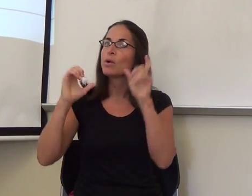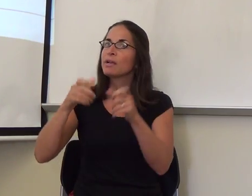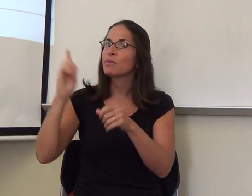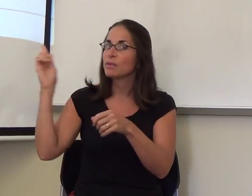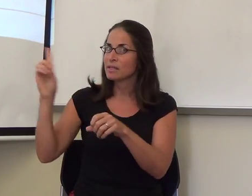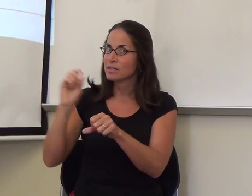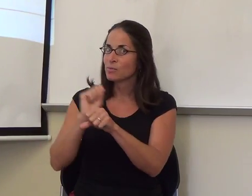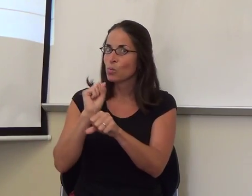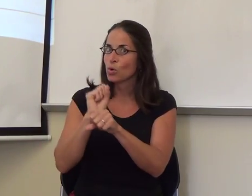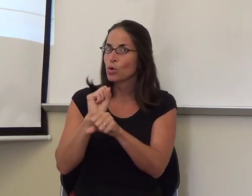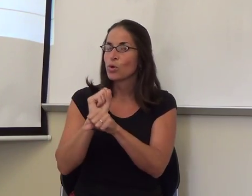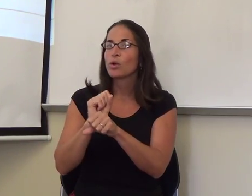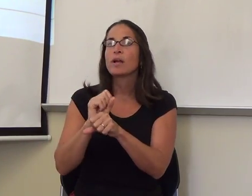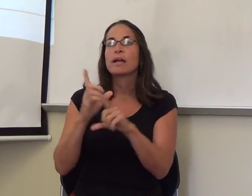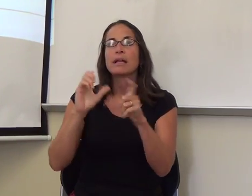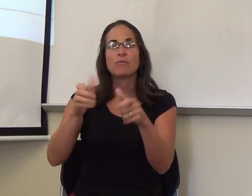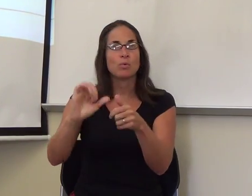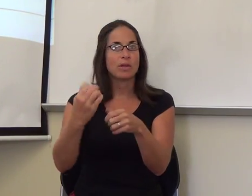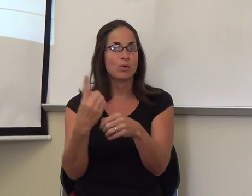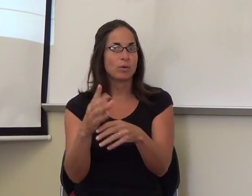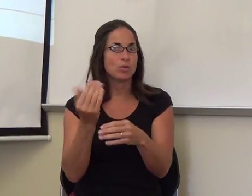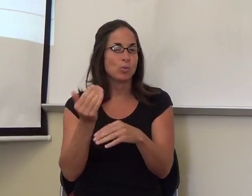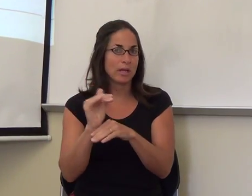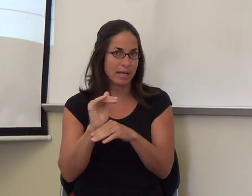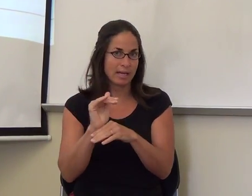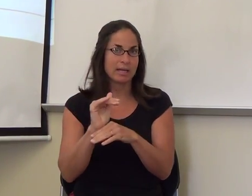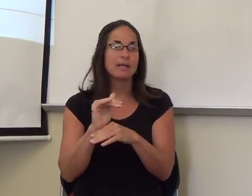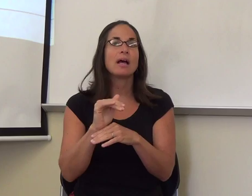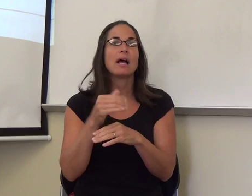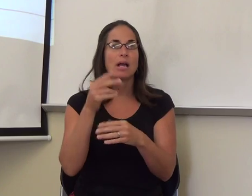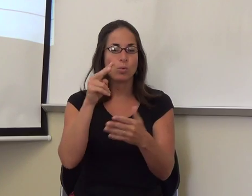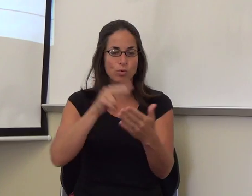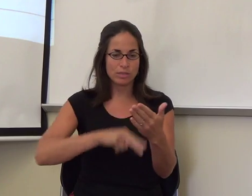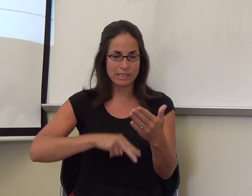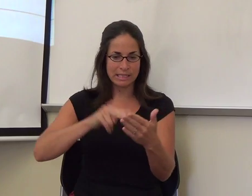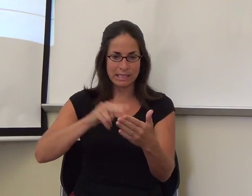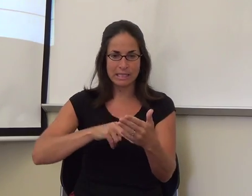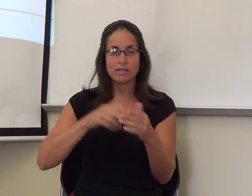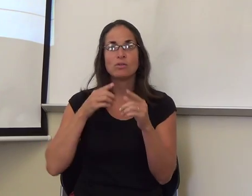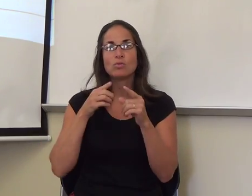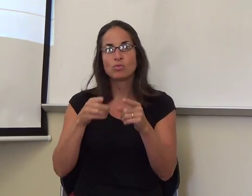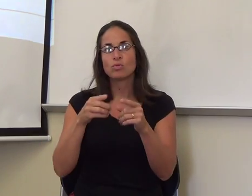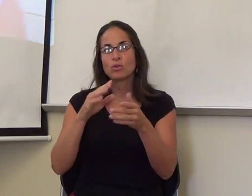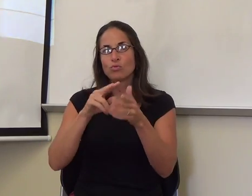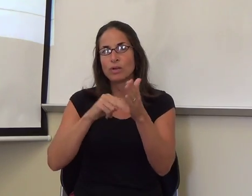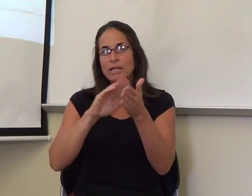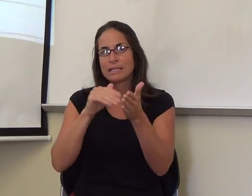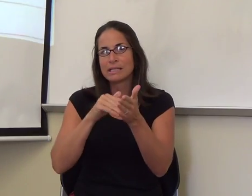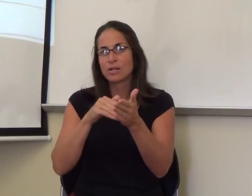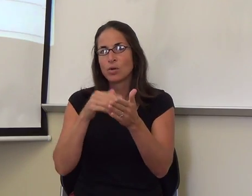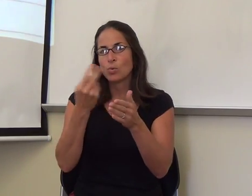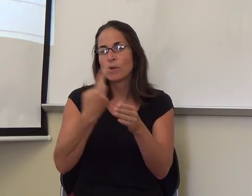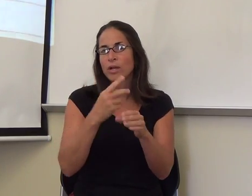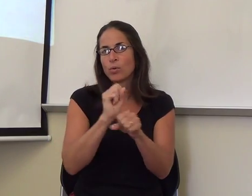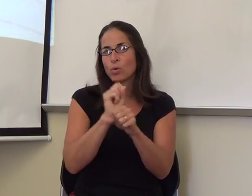tonight, so that I have something to work with you individually while you're down in the reading center. Basically, my